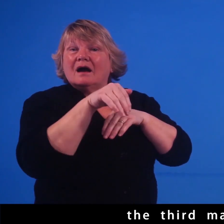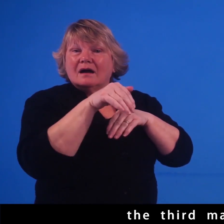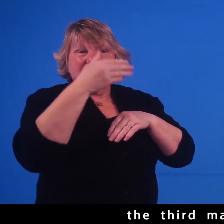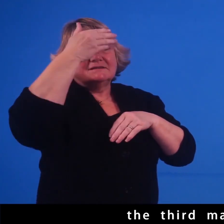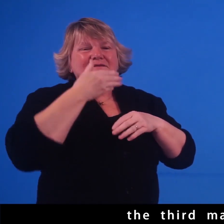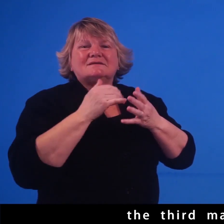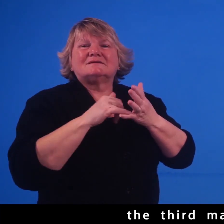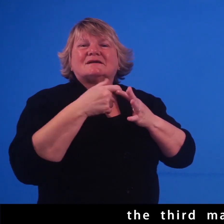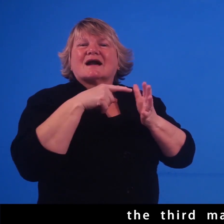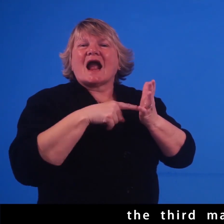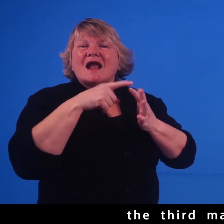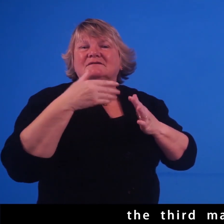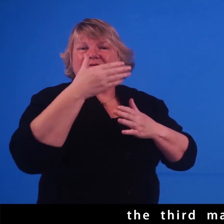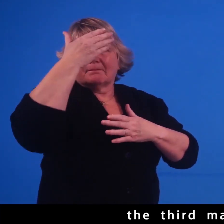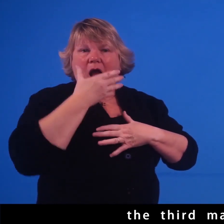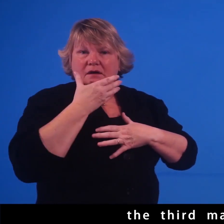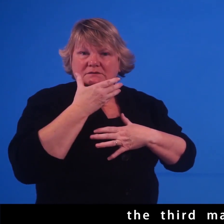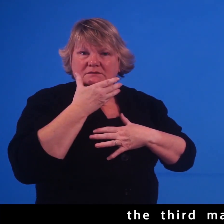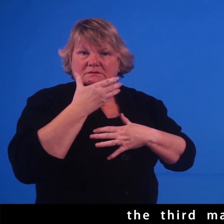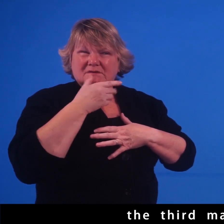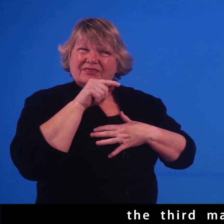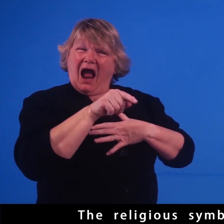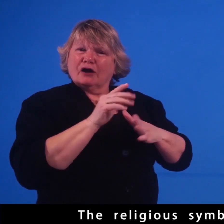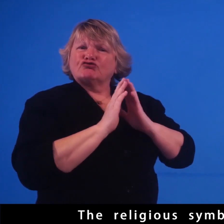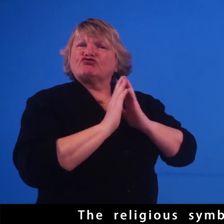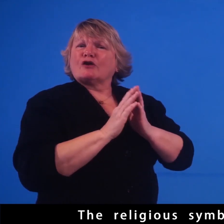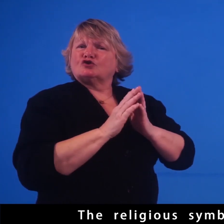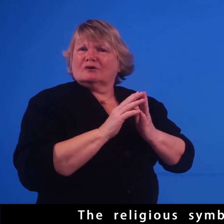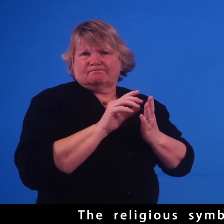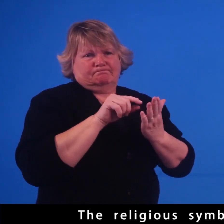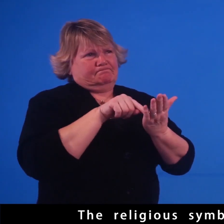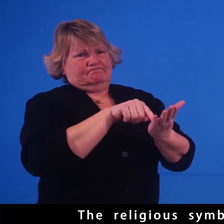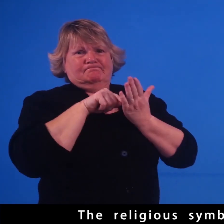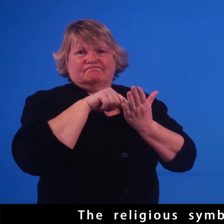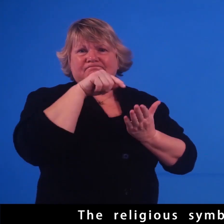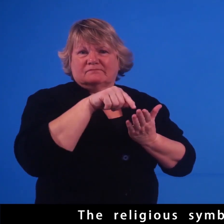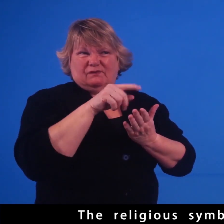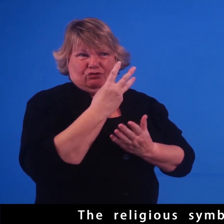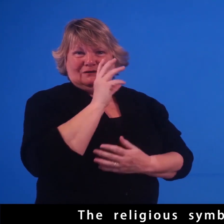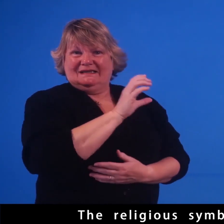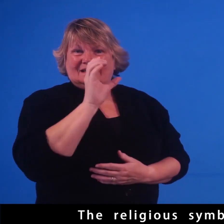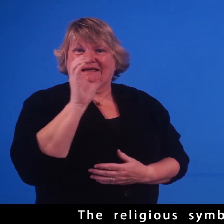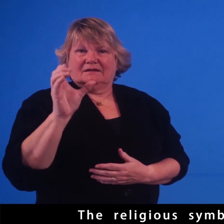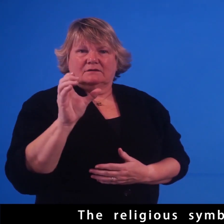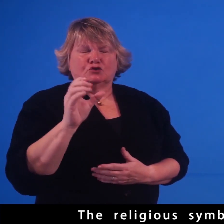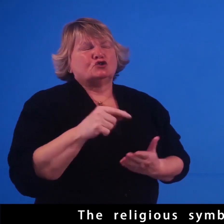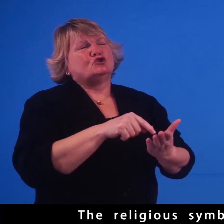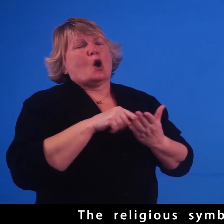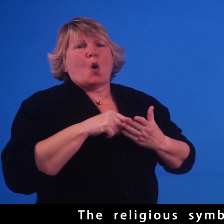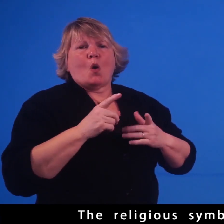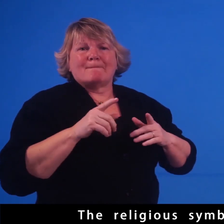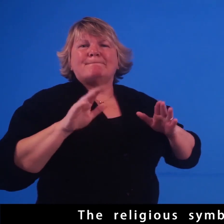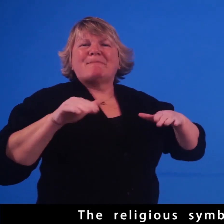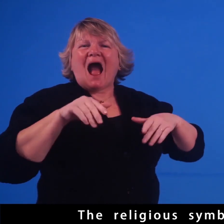third man sits hidden behind the mask of a skate. The religious symbolism of this trio